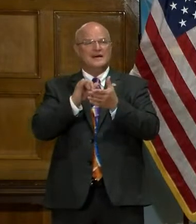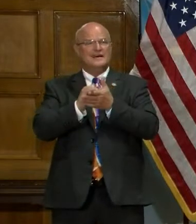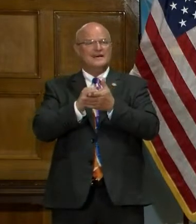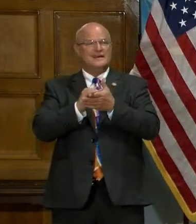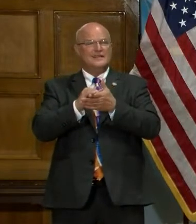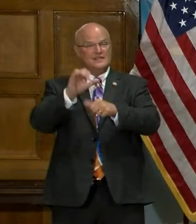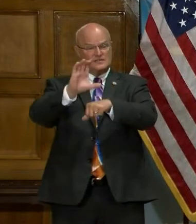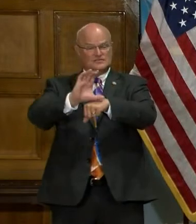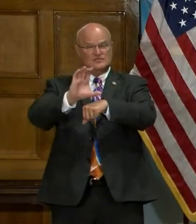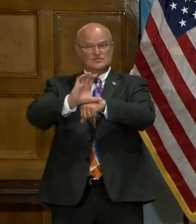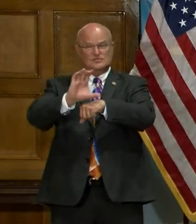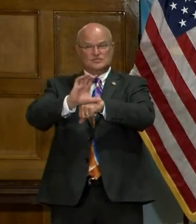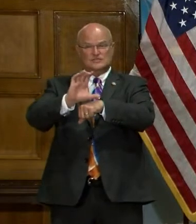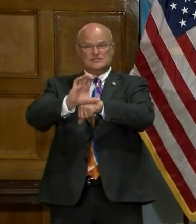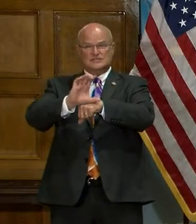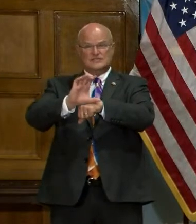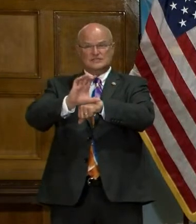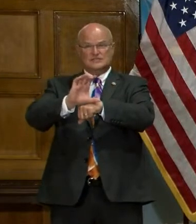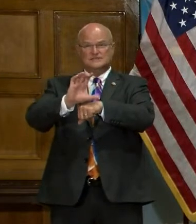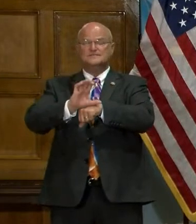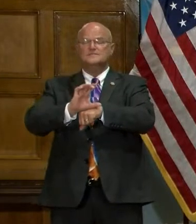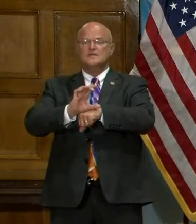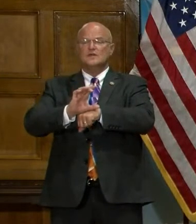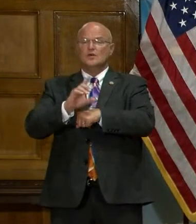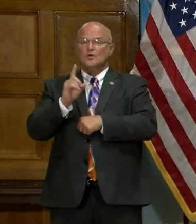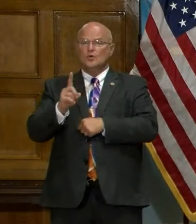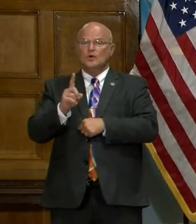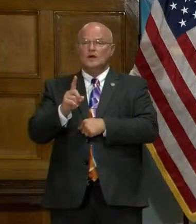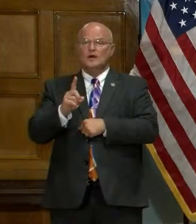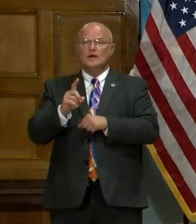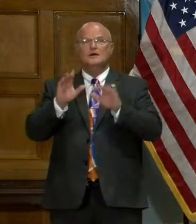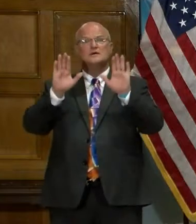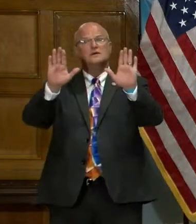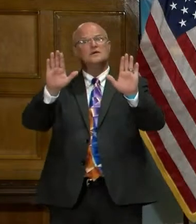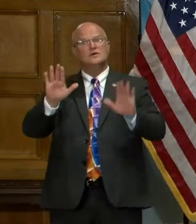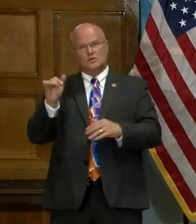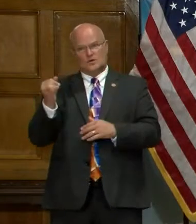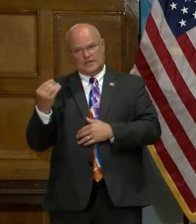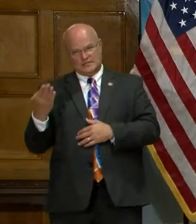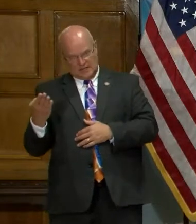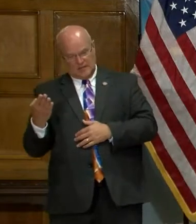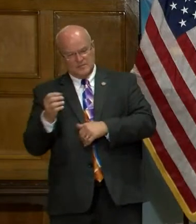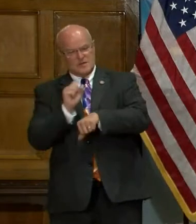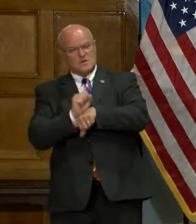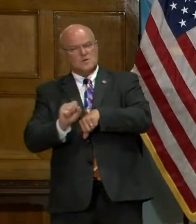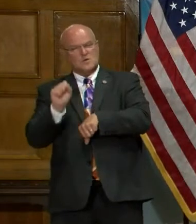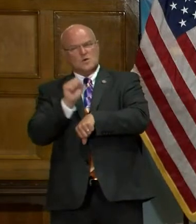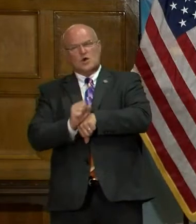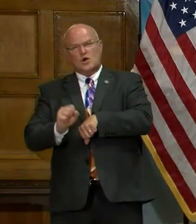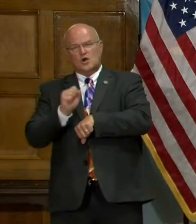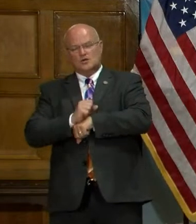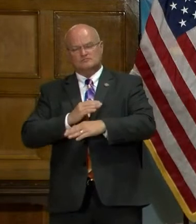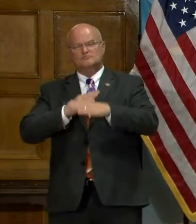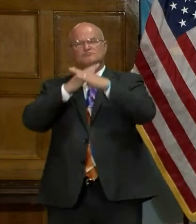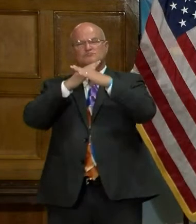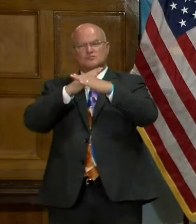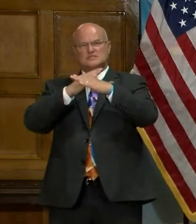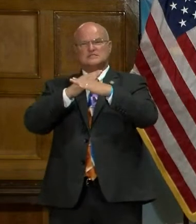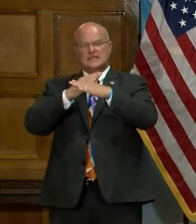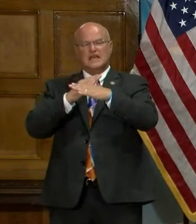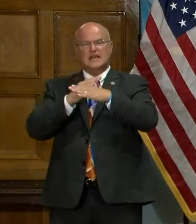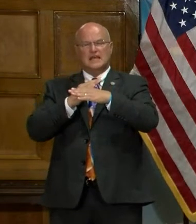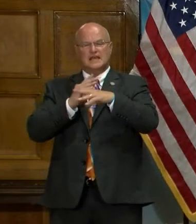the churches, one, they're doing a great job, and they're really working hard to protect